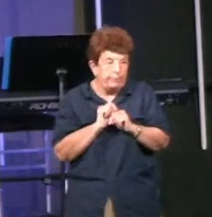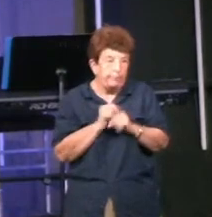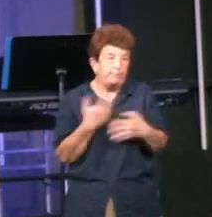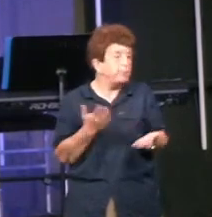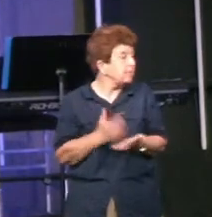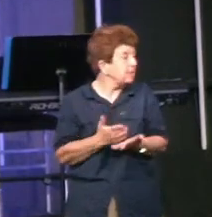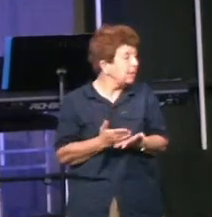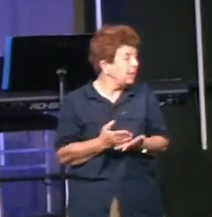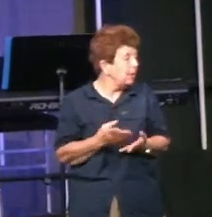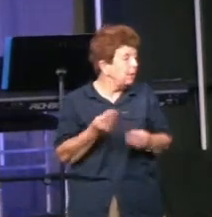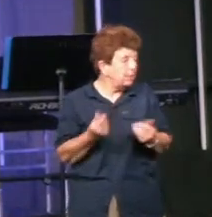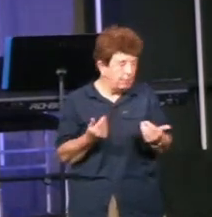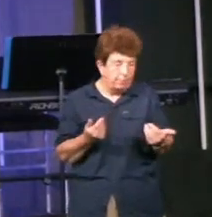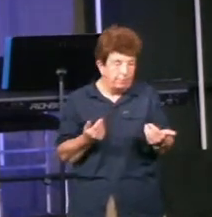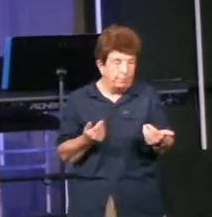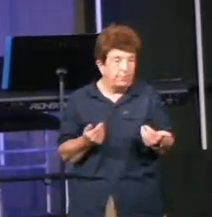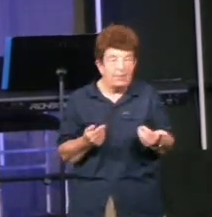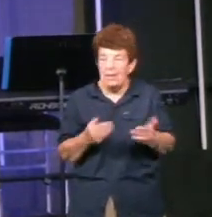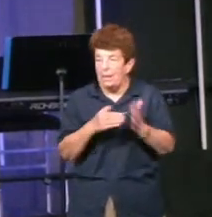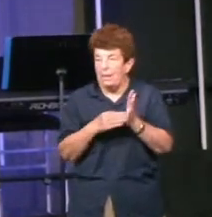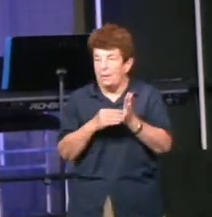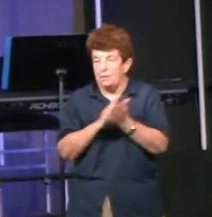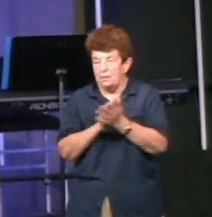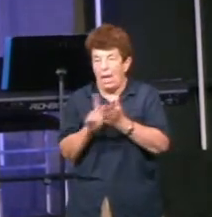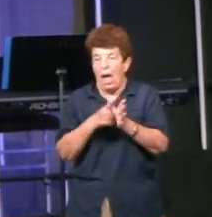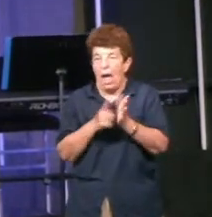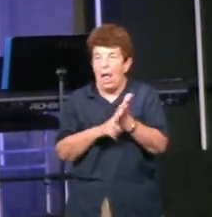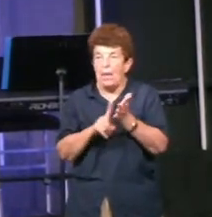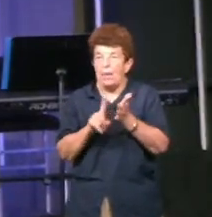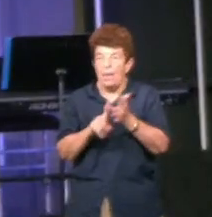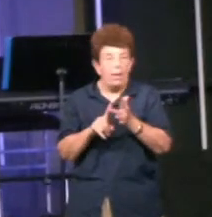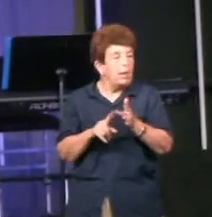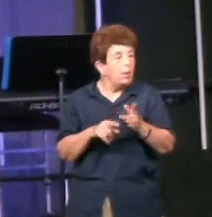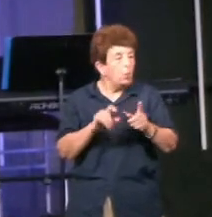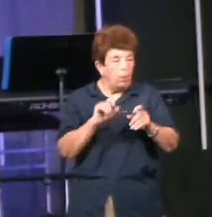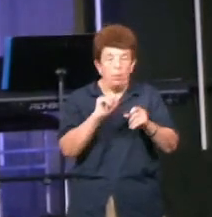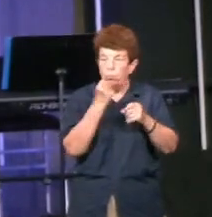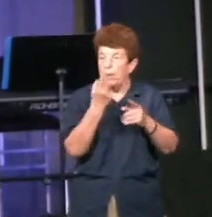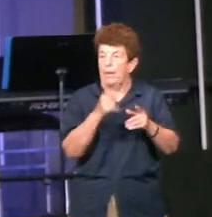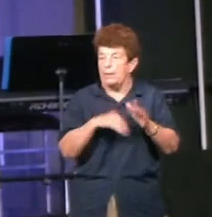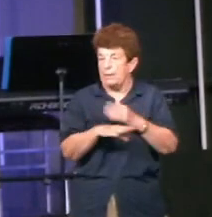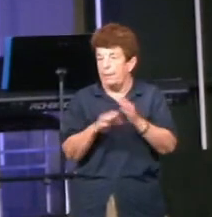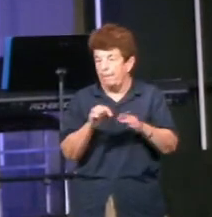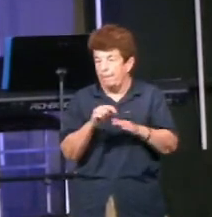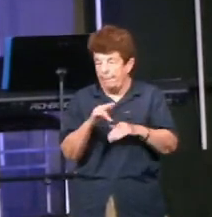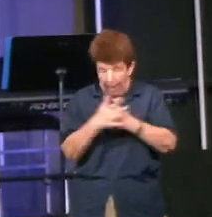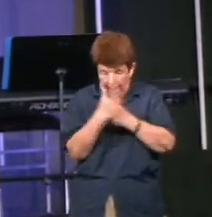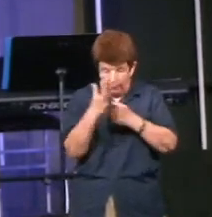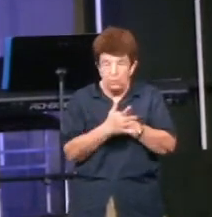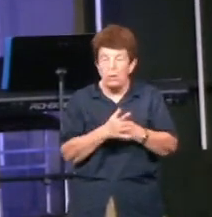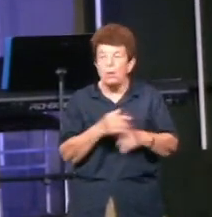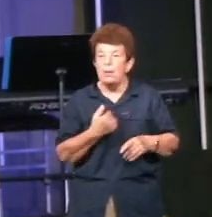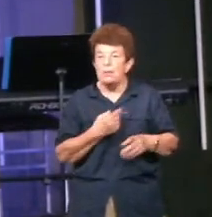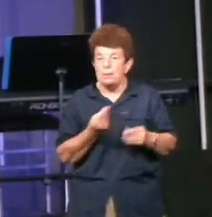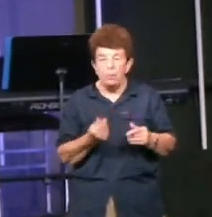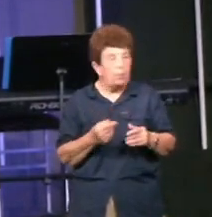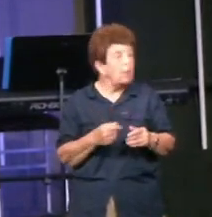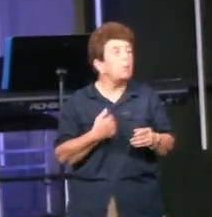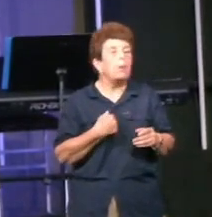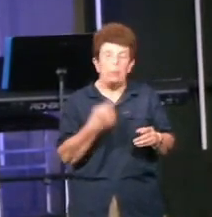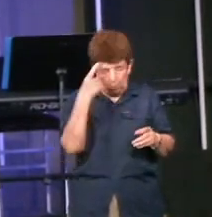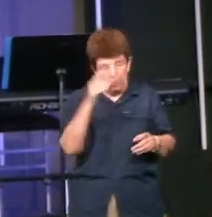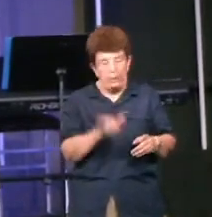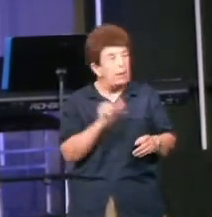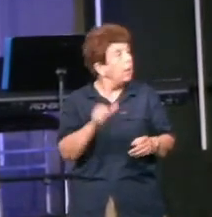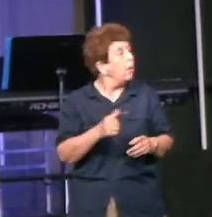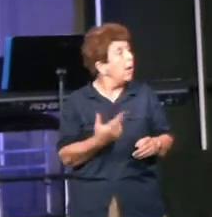And it's something that Zali and I identified very early on in marriage. Something that we identified and we went, okay,